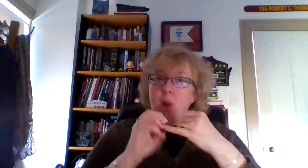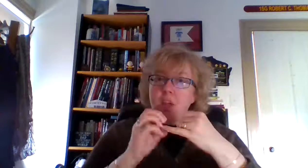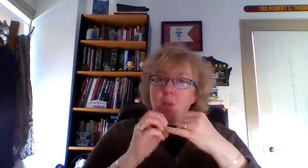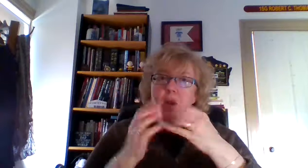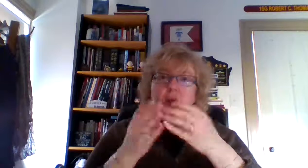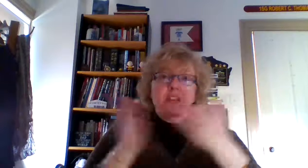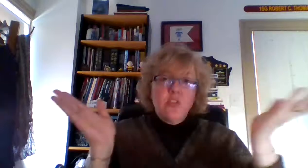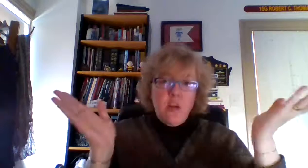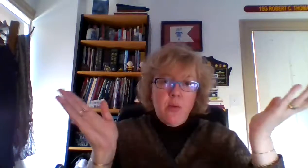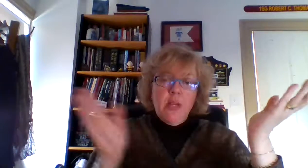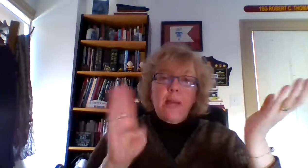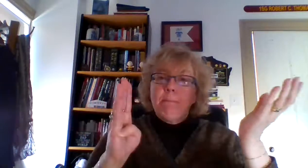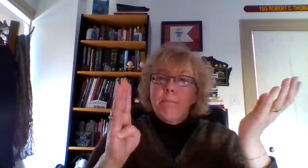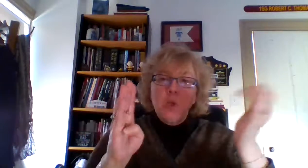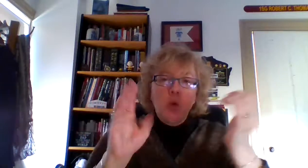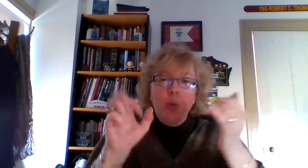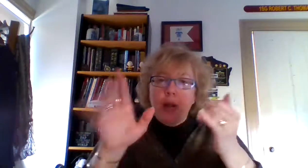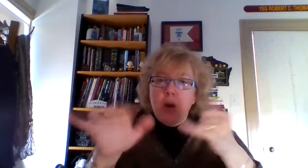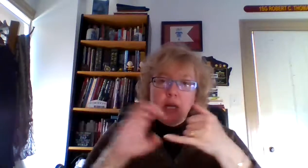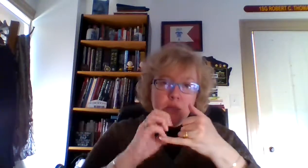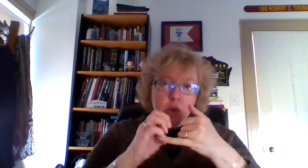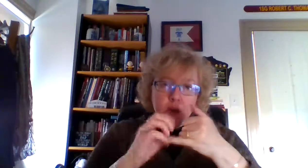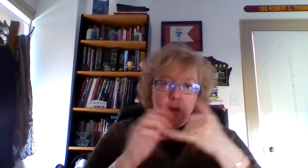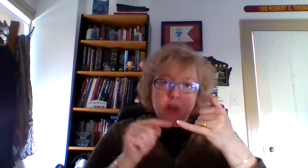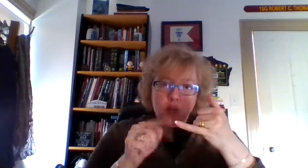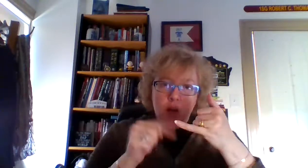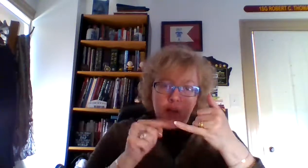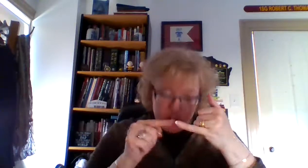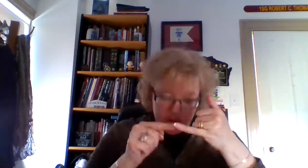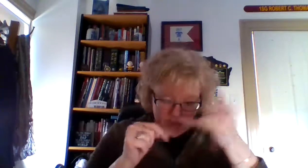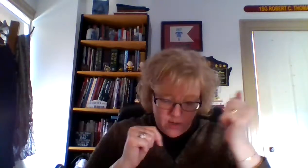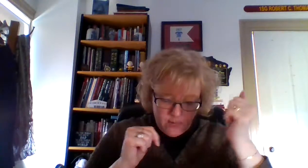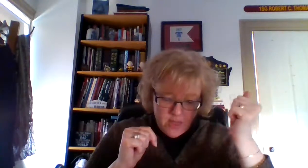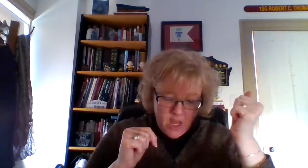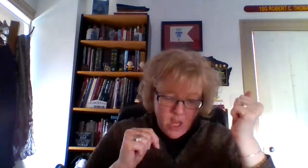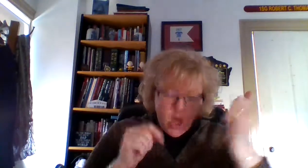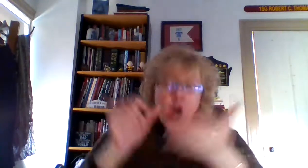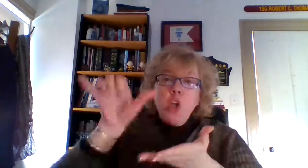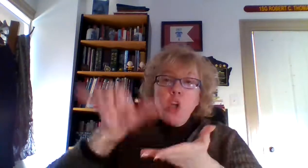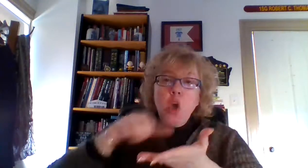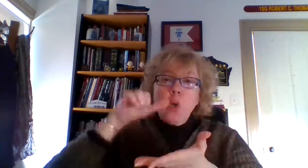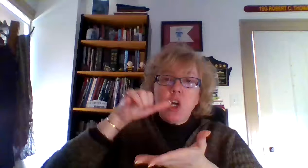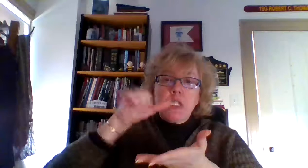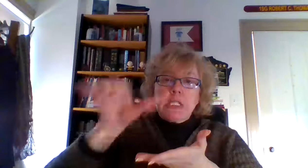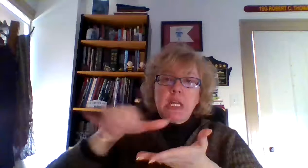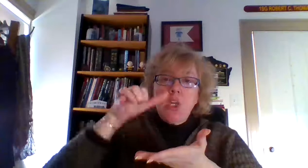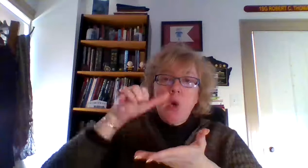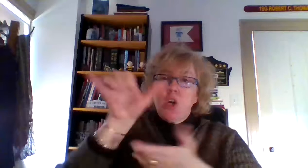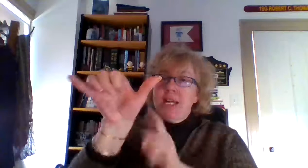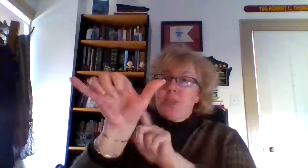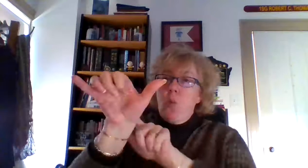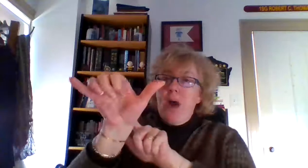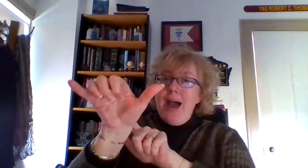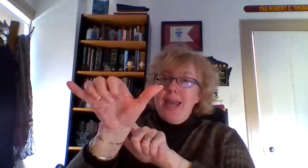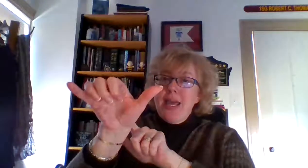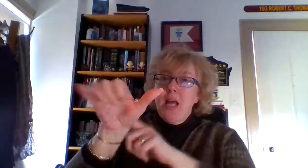Regular berries in general, like blueberries, it's all this over here. Yogurt. It's a Y,